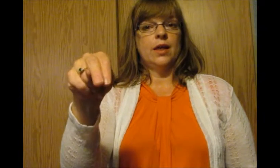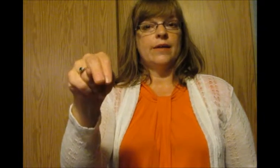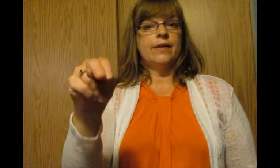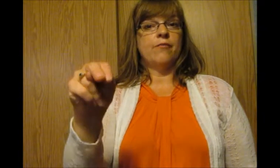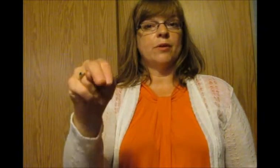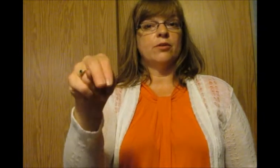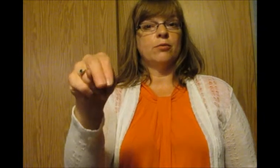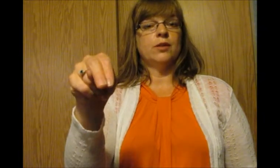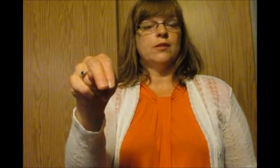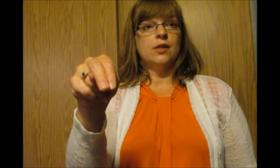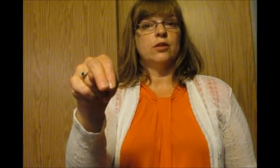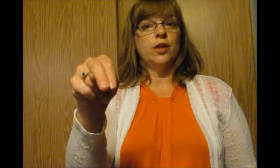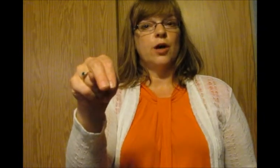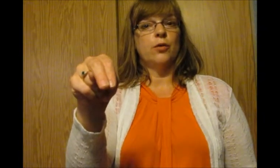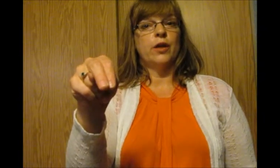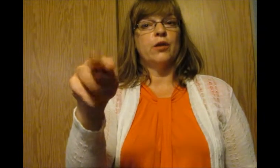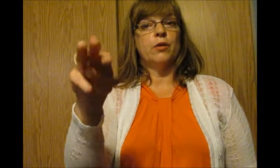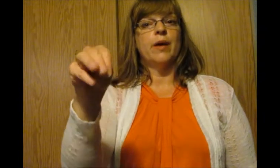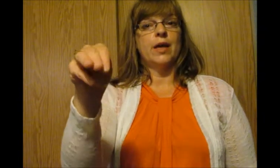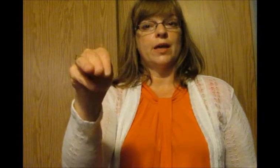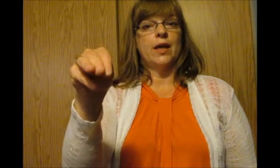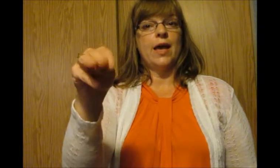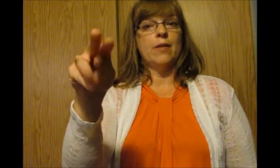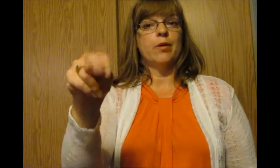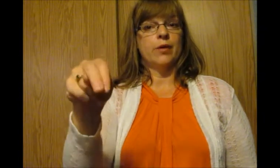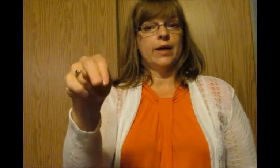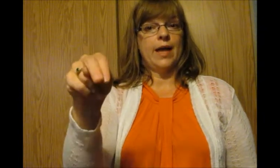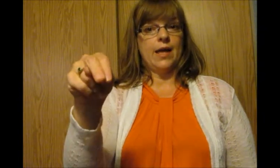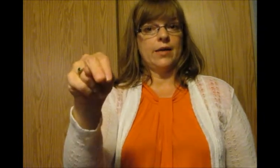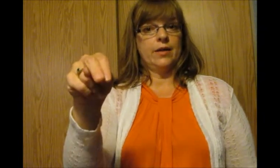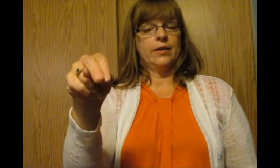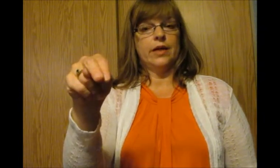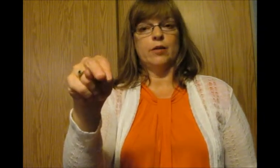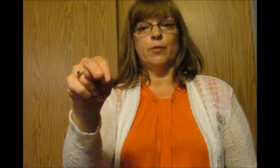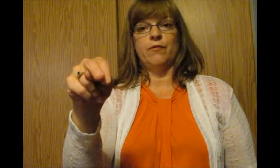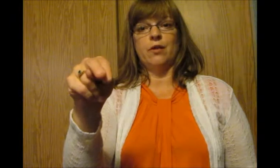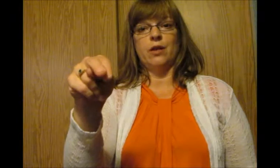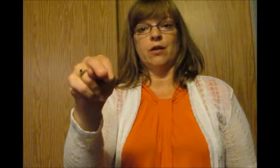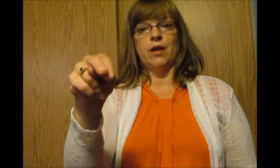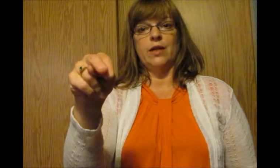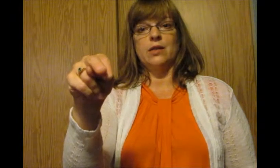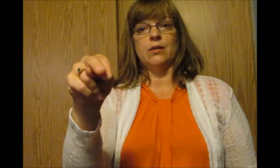A deaf person would still know that you are making an M or an N. That's perfectly all right.